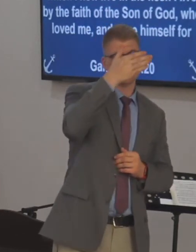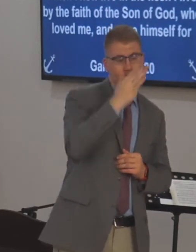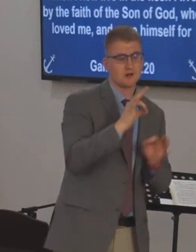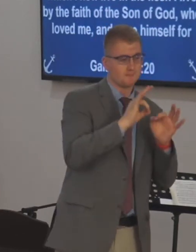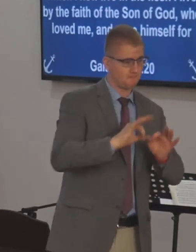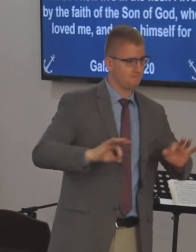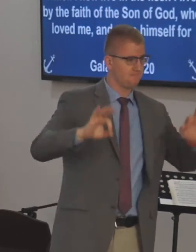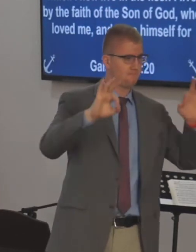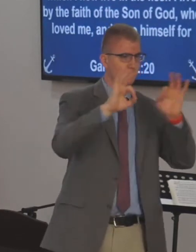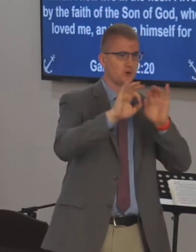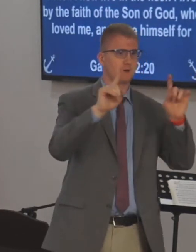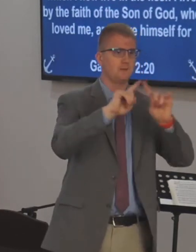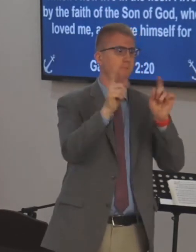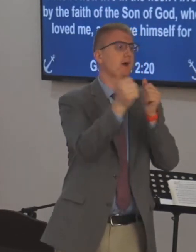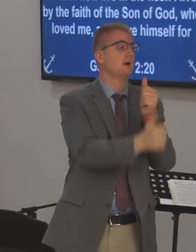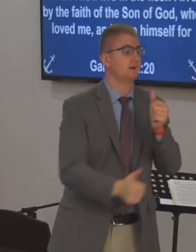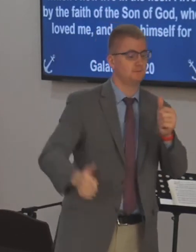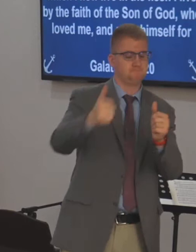important,